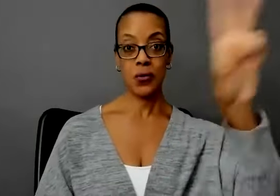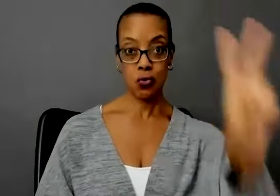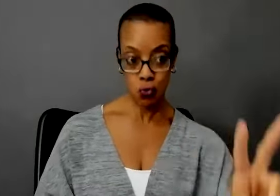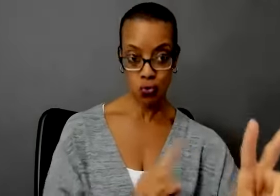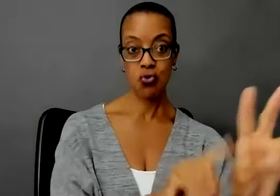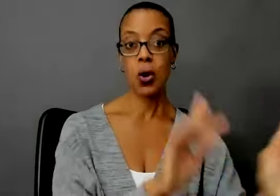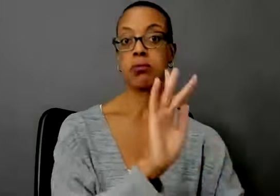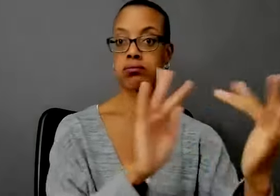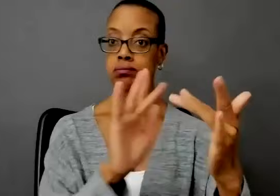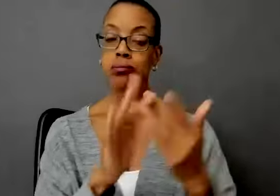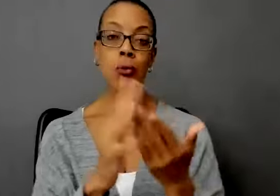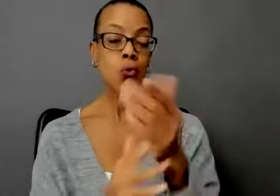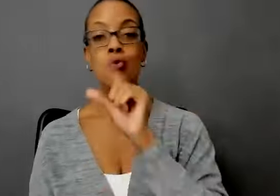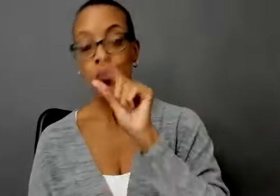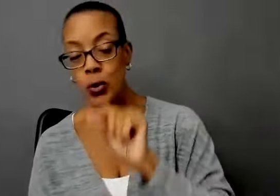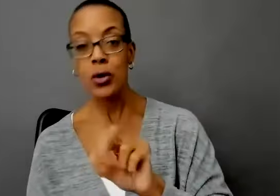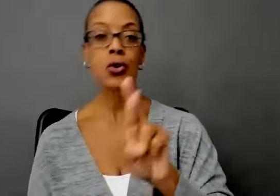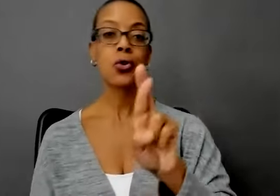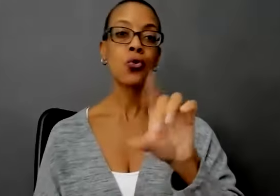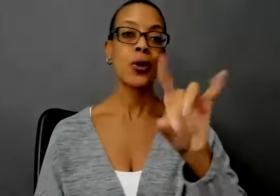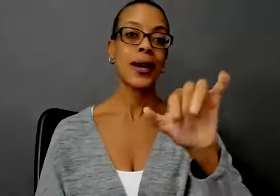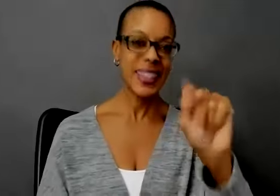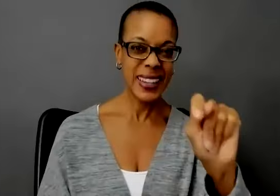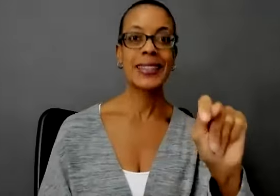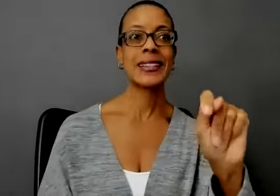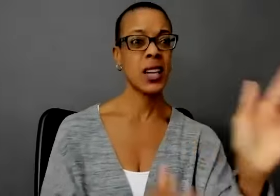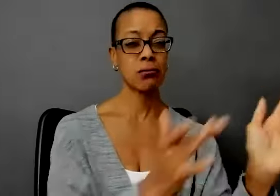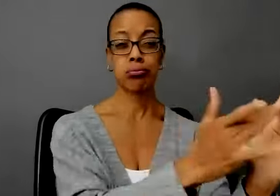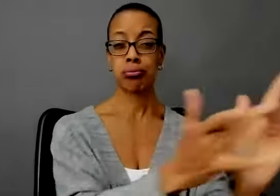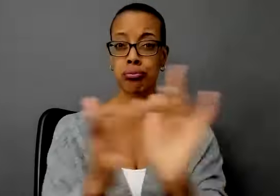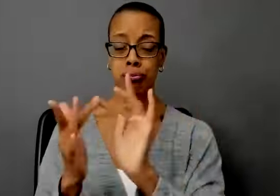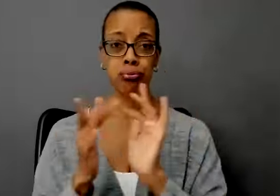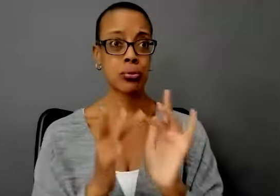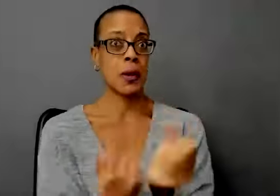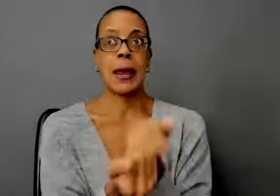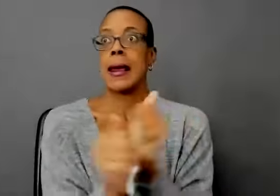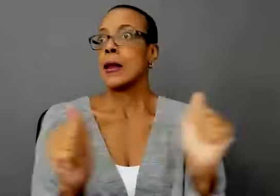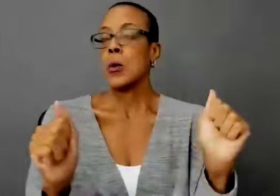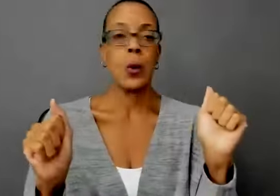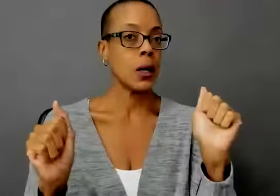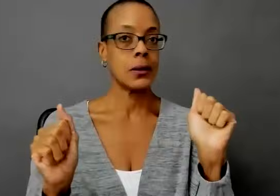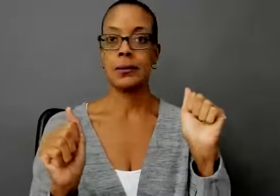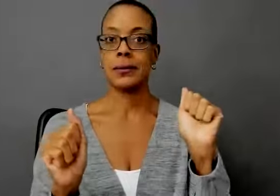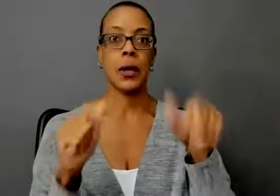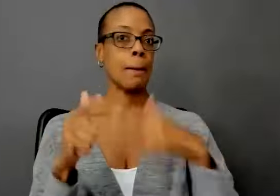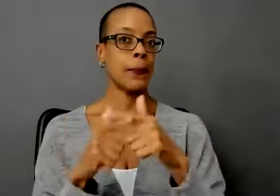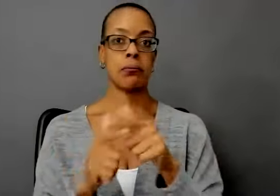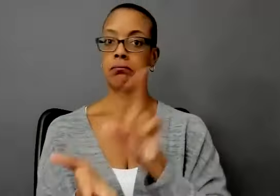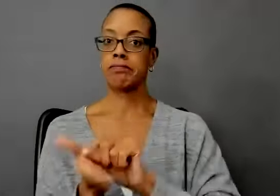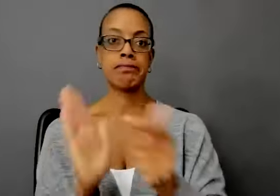Reddit and Twitter. And she reached out to pretty much any person in a news story about publication bans across the country.